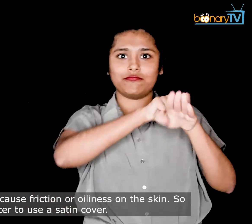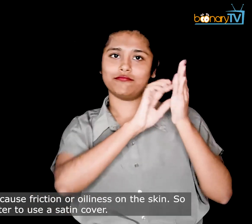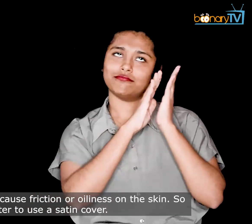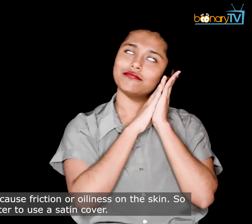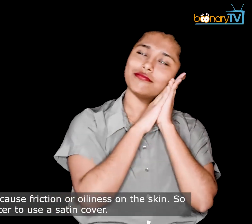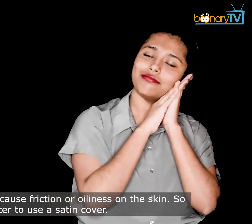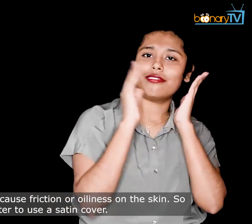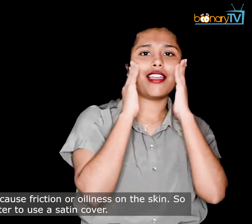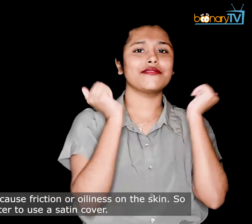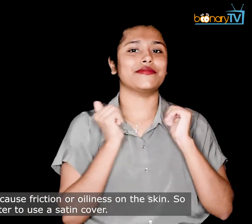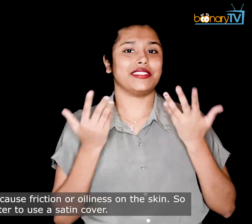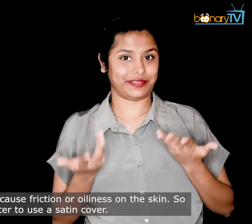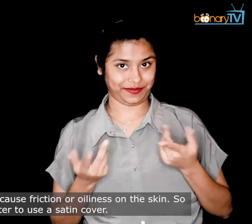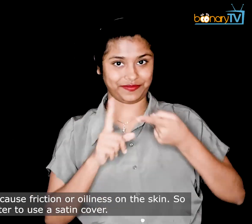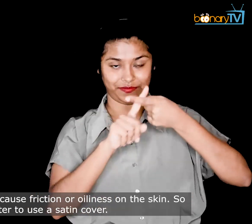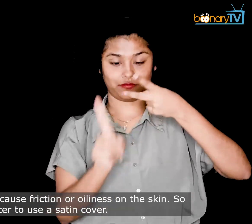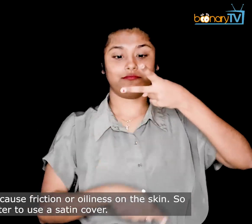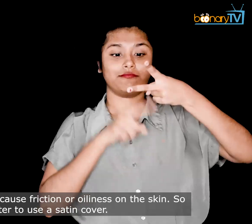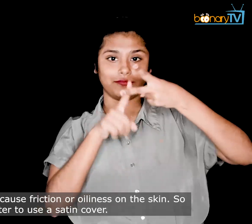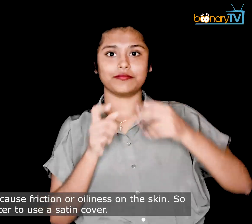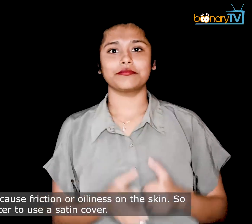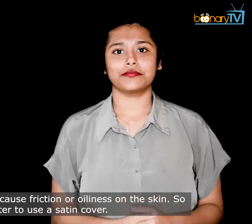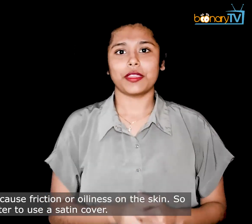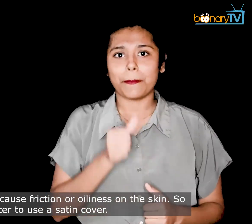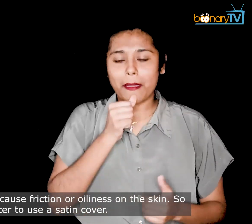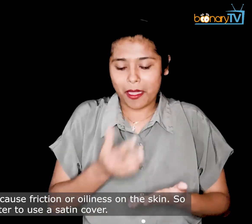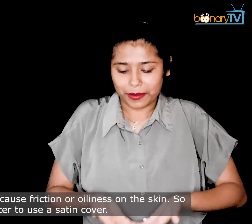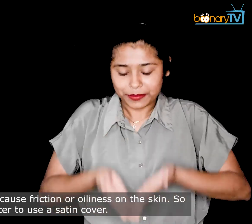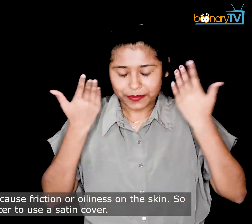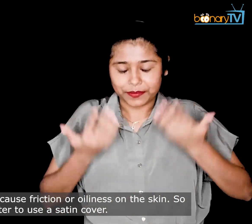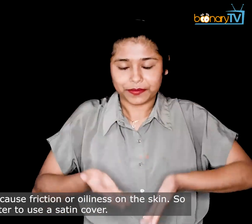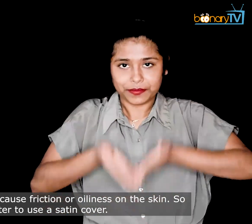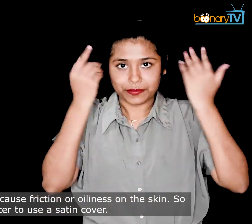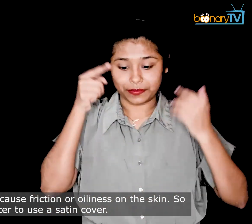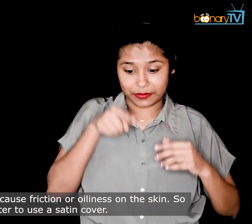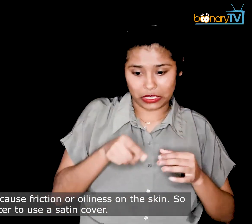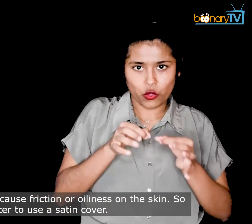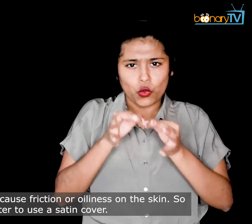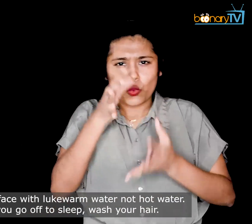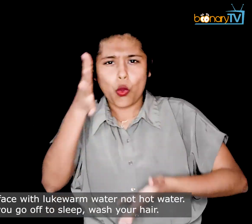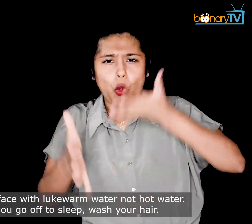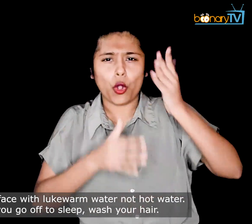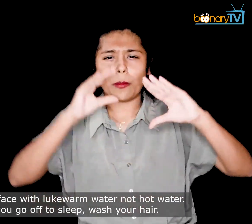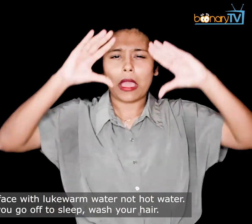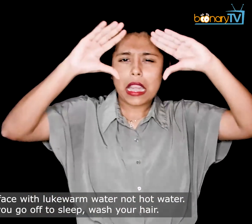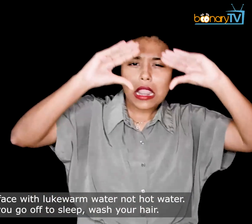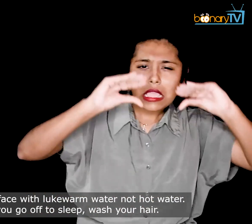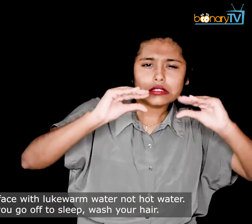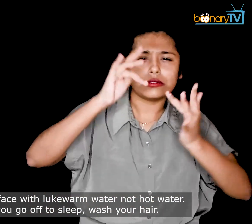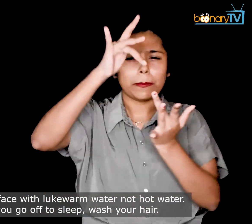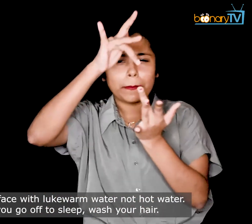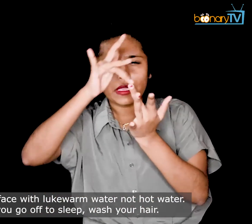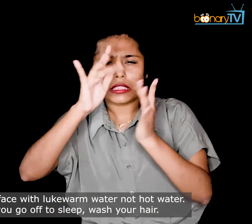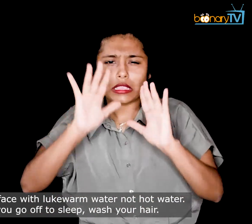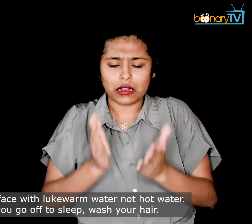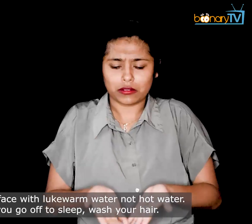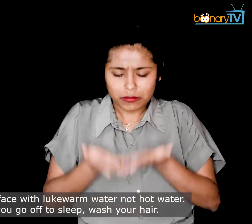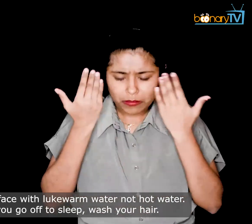or oiliness on the skin. So better to use a satin cover. Second, wash your face with